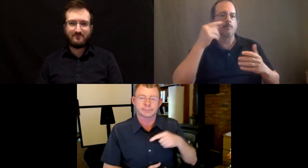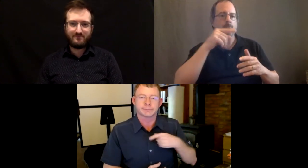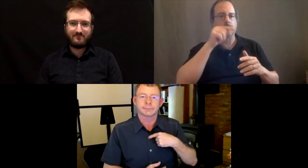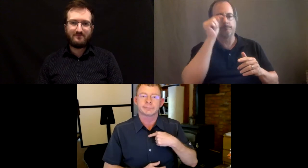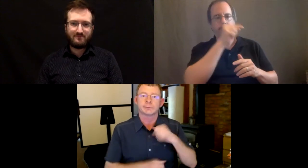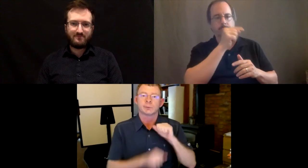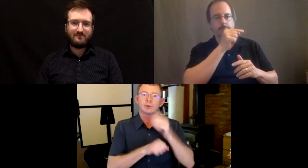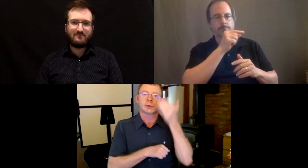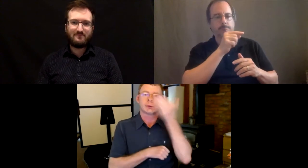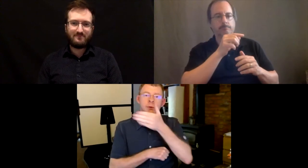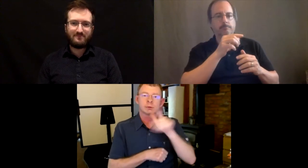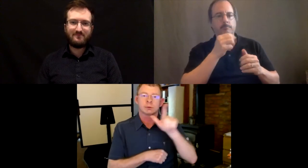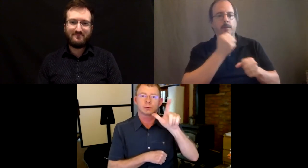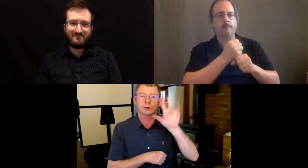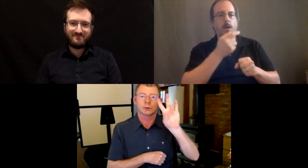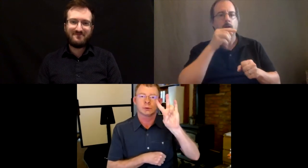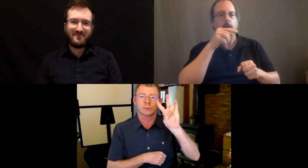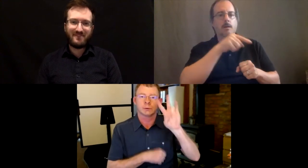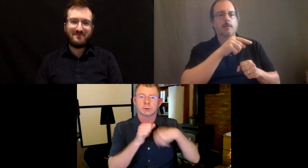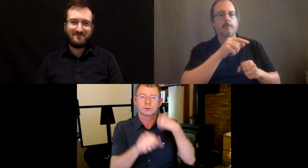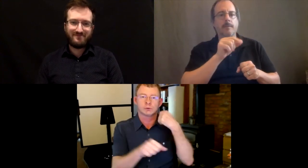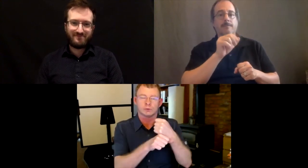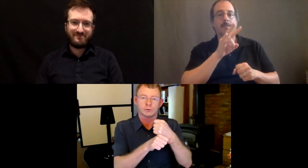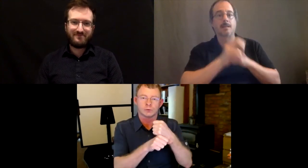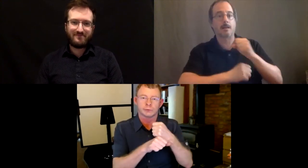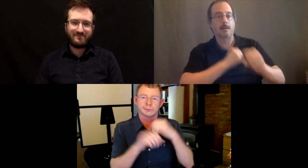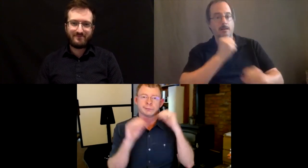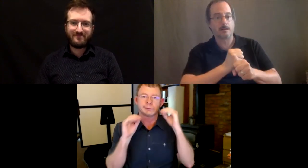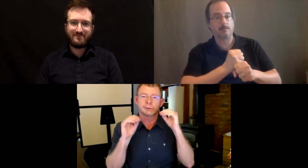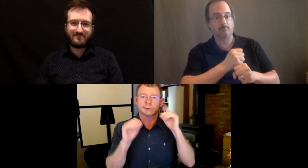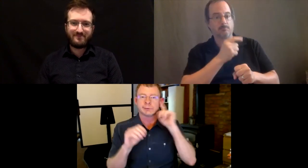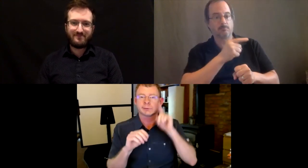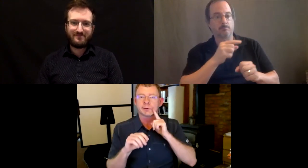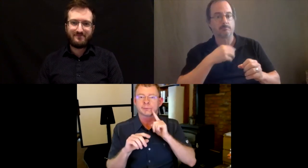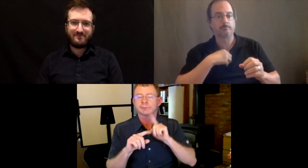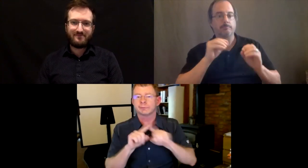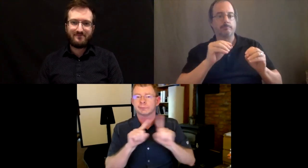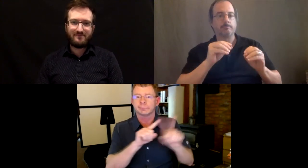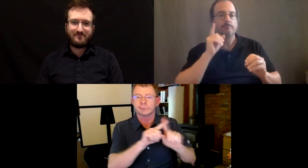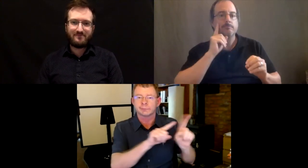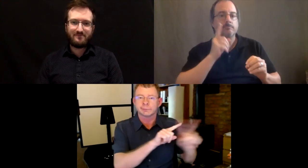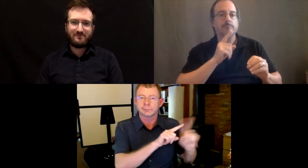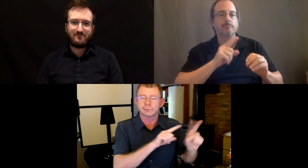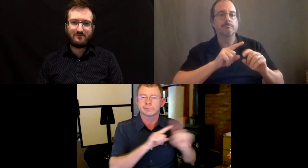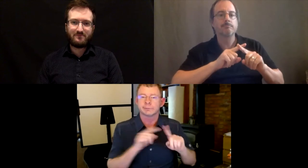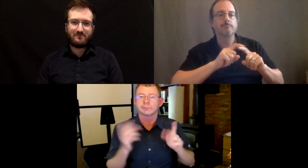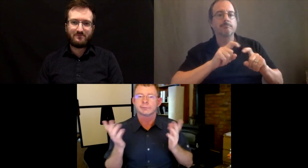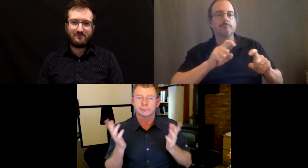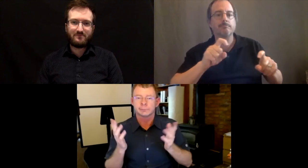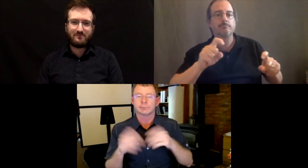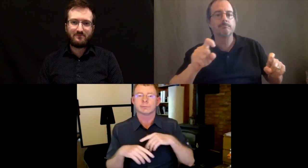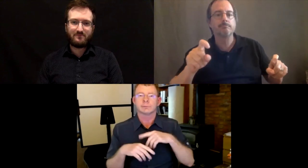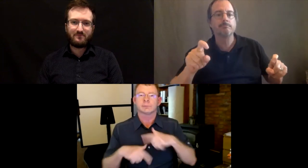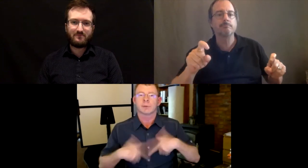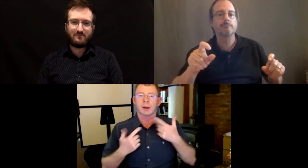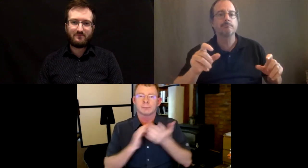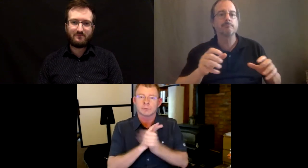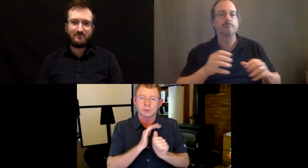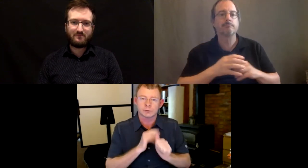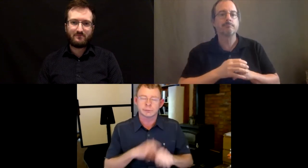in Hamilton. I've been there for 27 years and I've taught a variety of